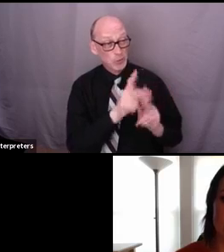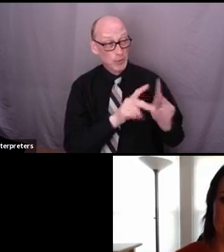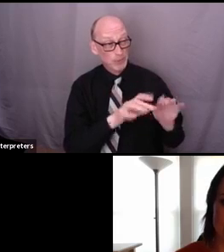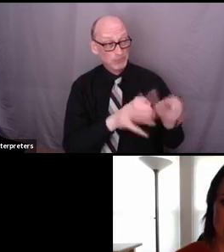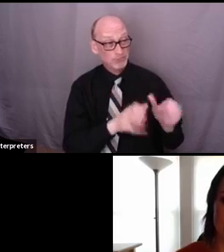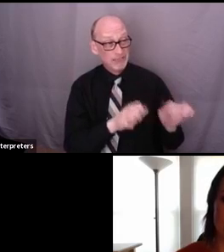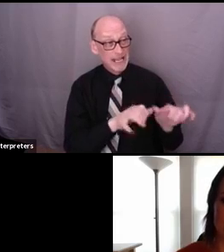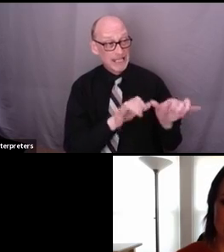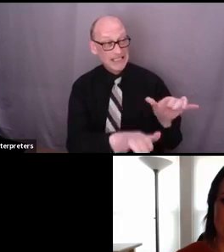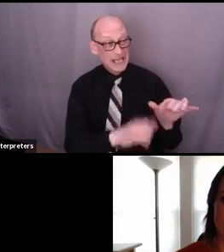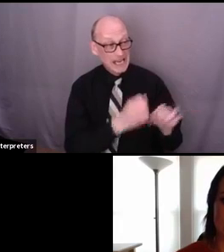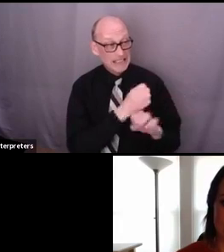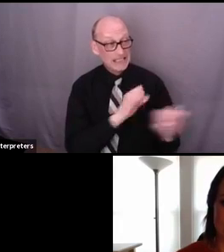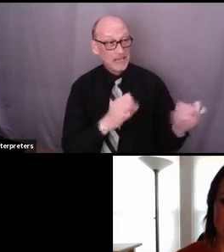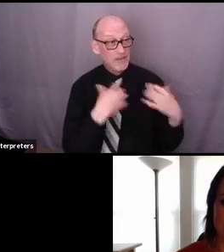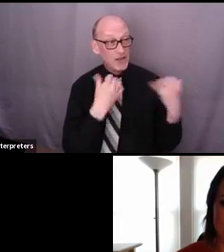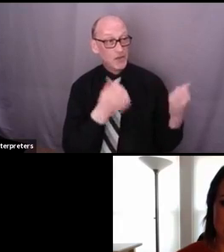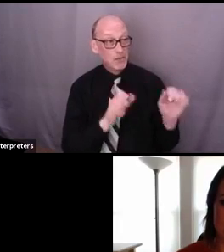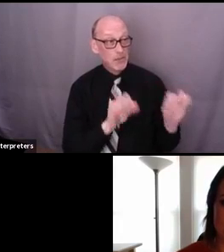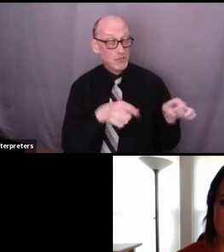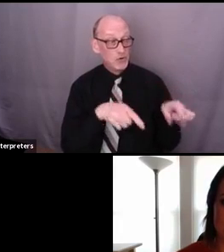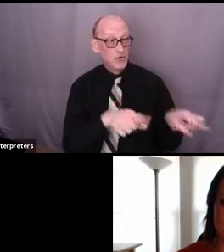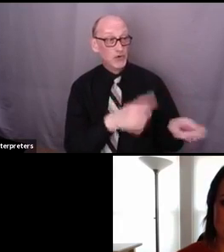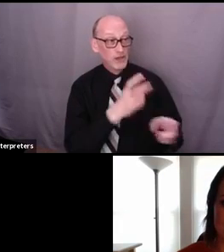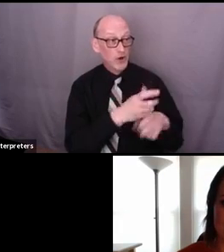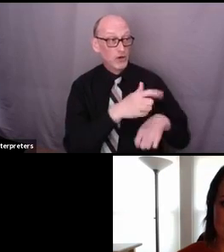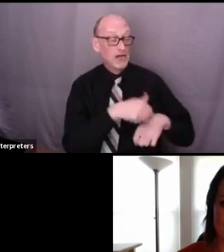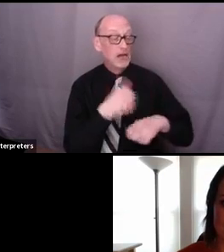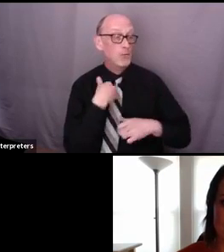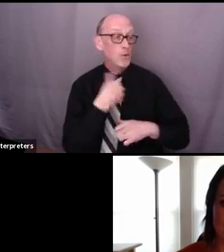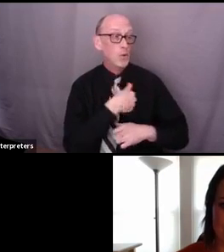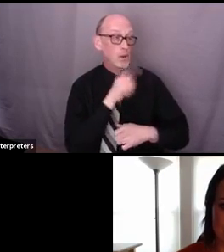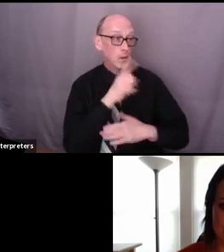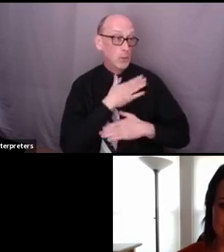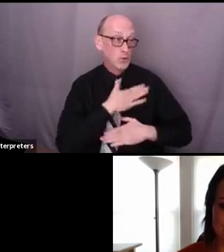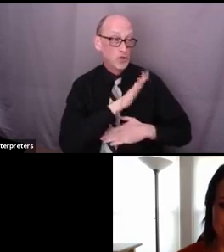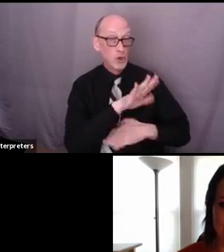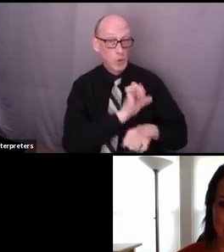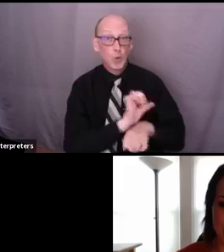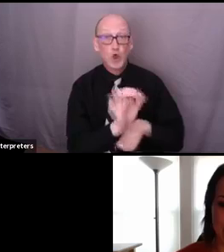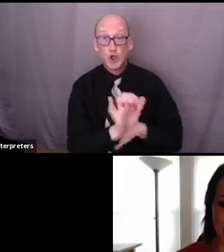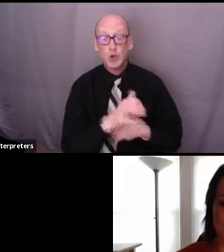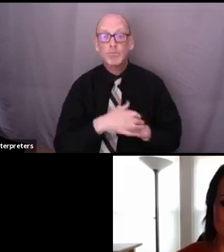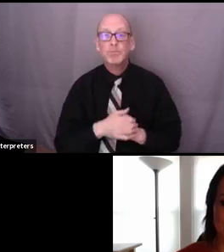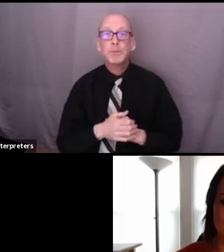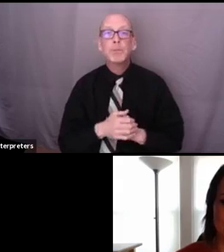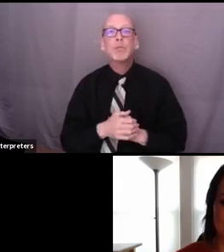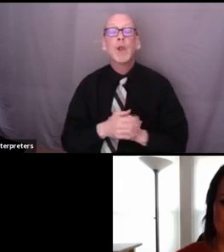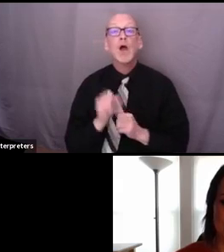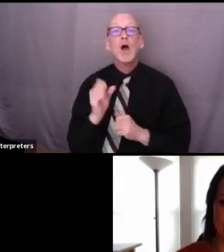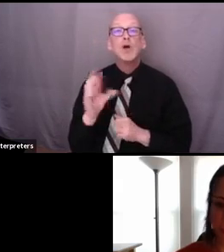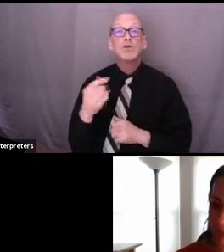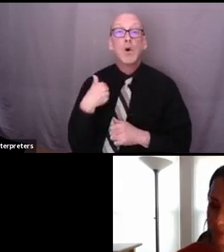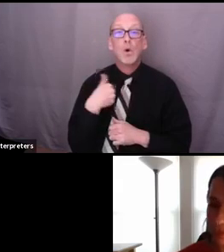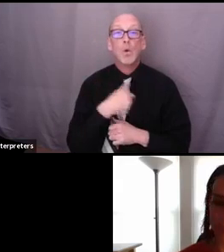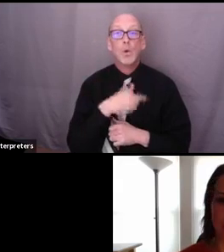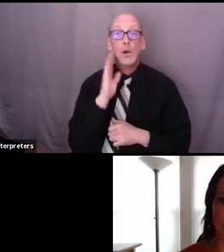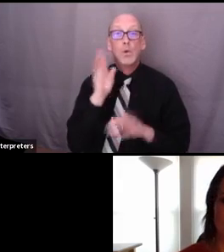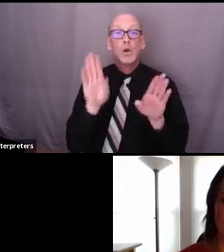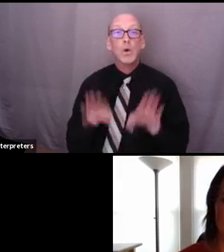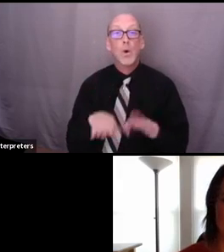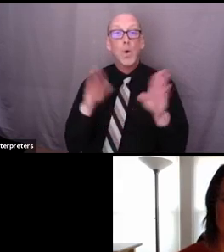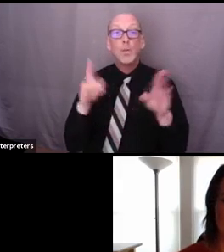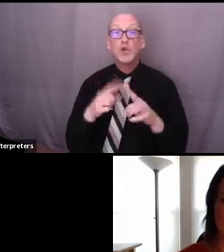safe and healthy as possible during this difficult time. We appreciate your work as well. So we are going to open up